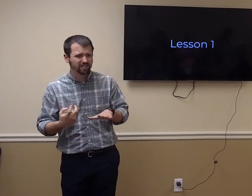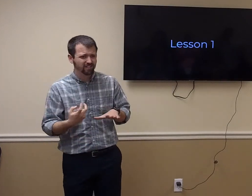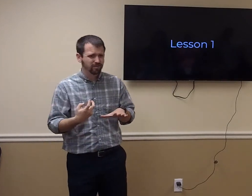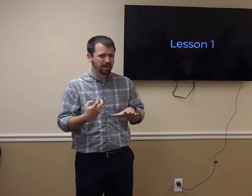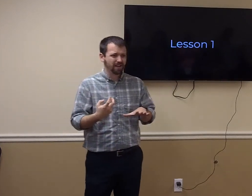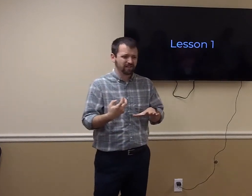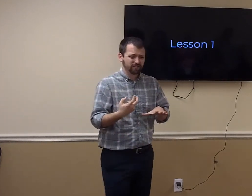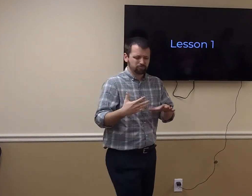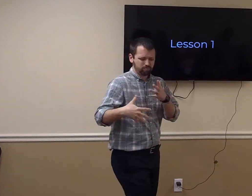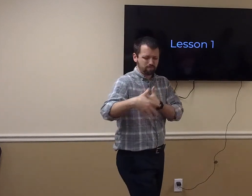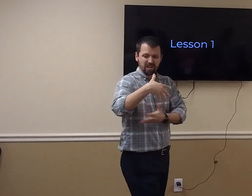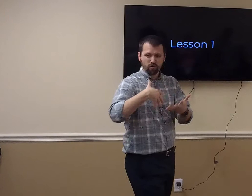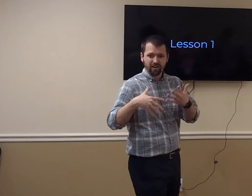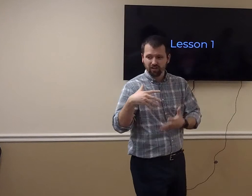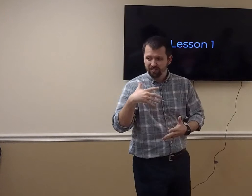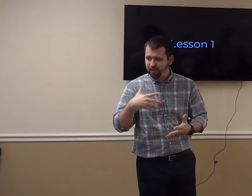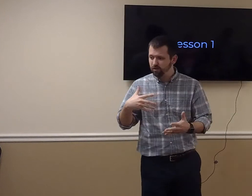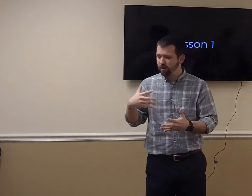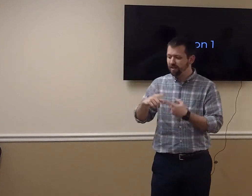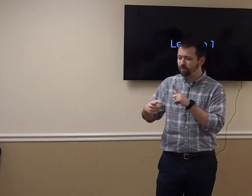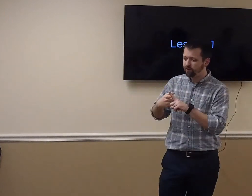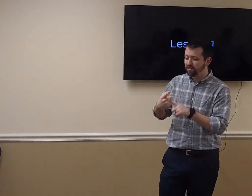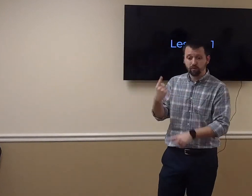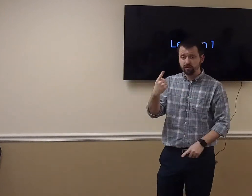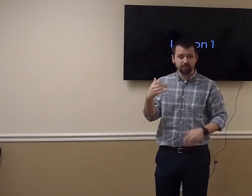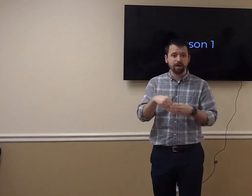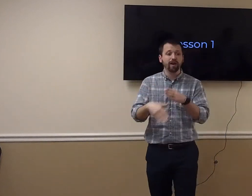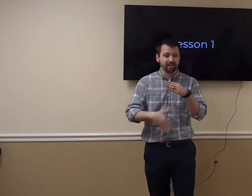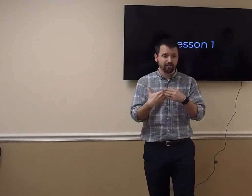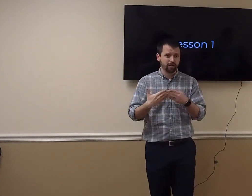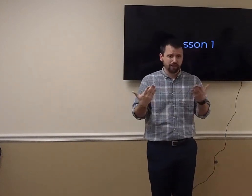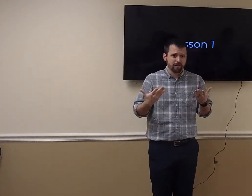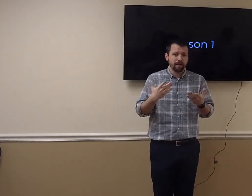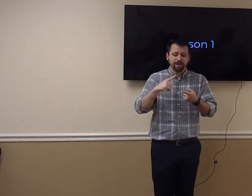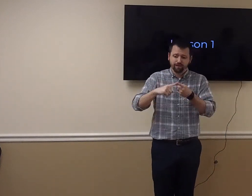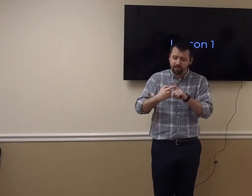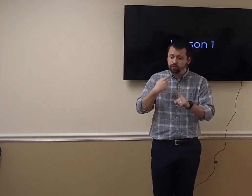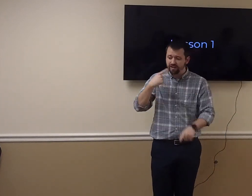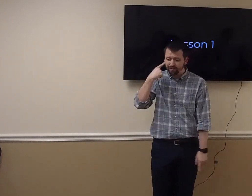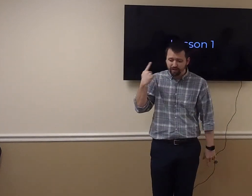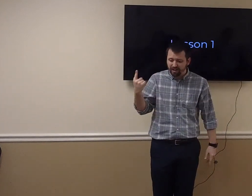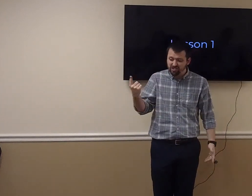it, just by being around it all the time. I made some friends, and one of them was in my wedding. So I made friends who were deaf, and I just